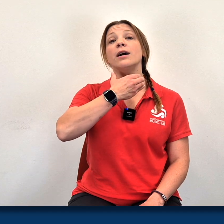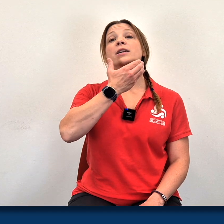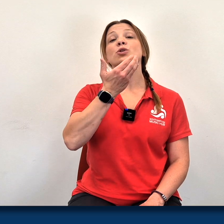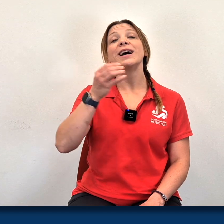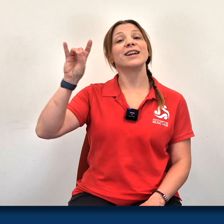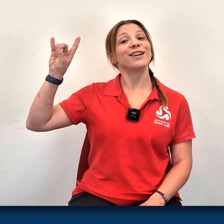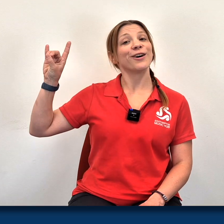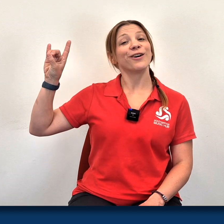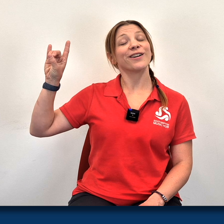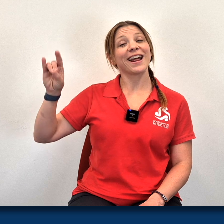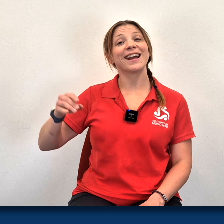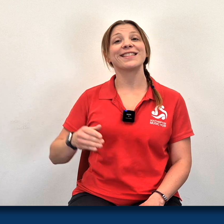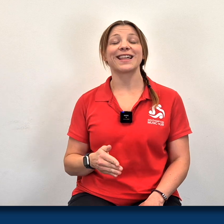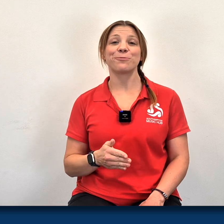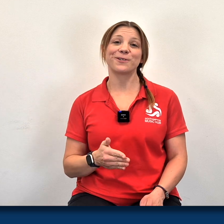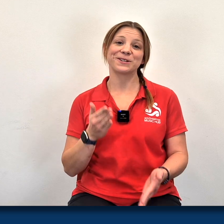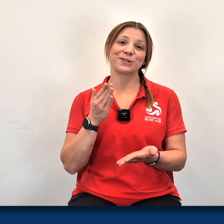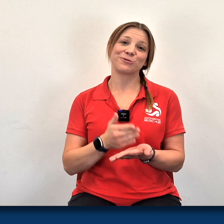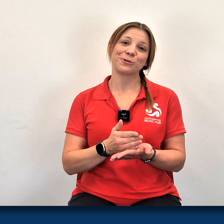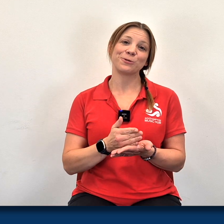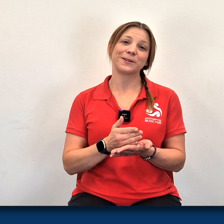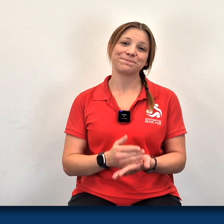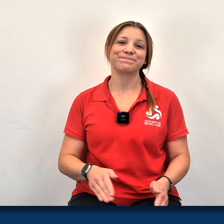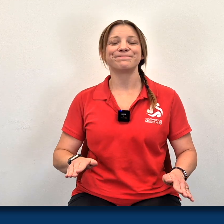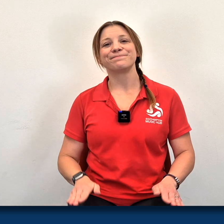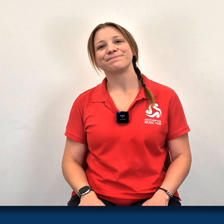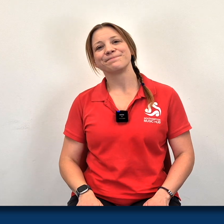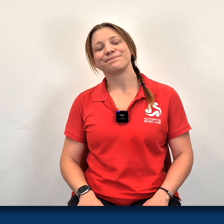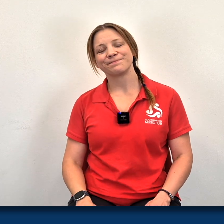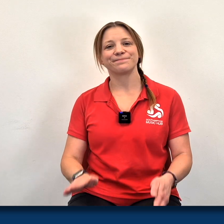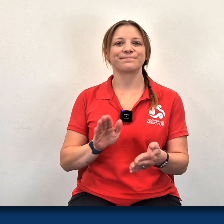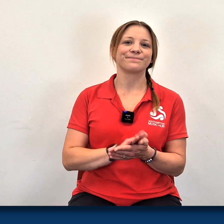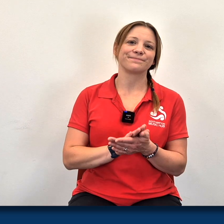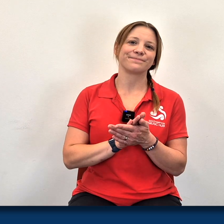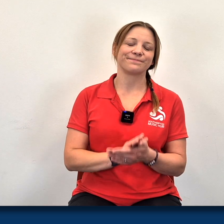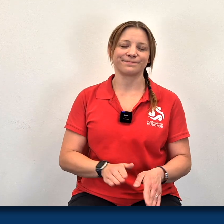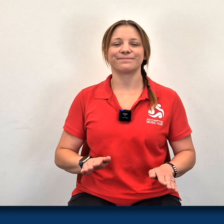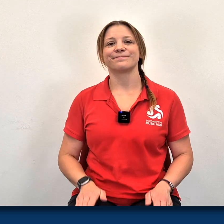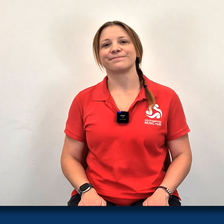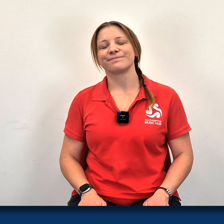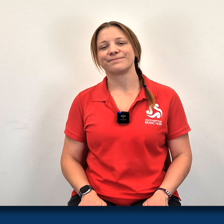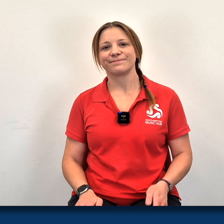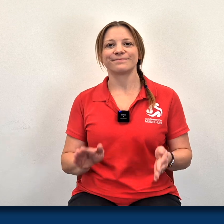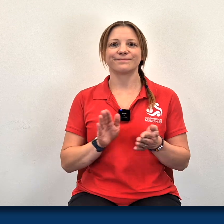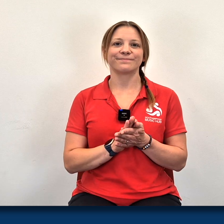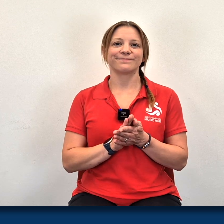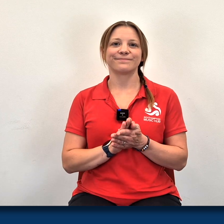Nigel had a long neck, that was true. The longest neck in the old town zoo.